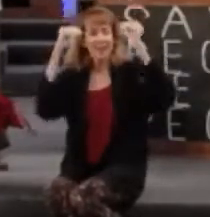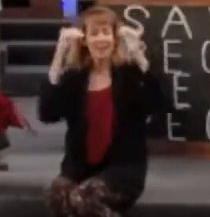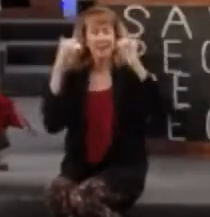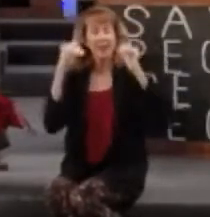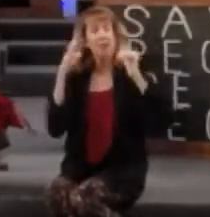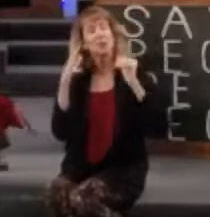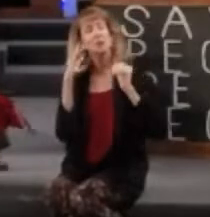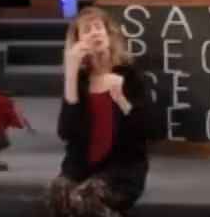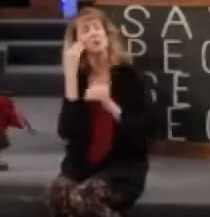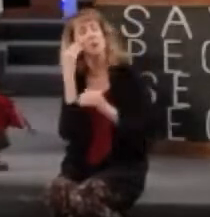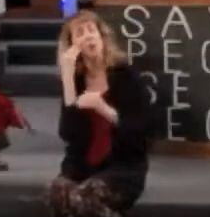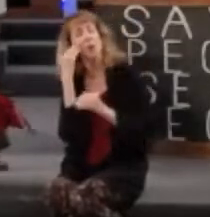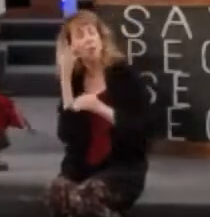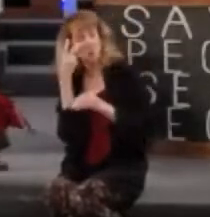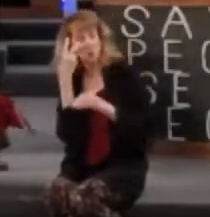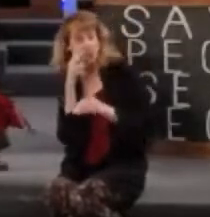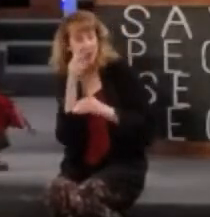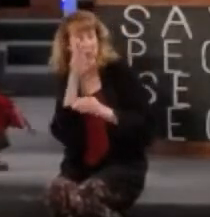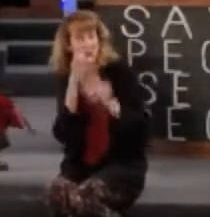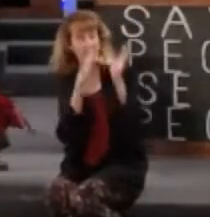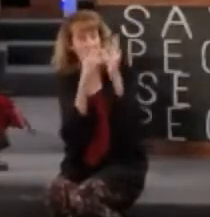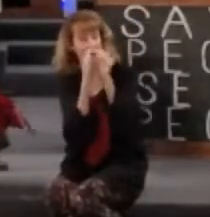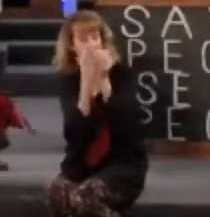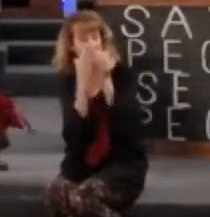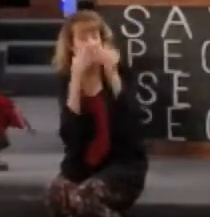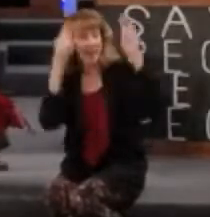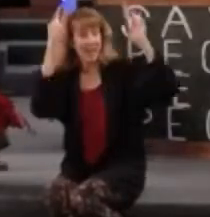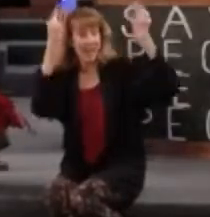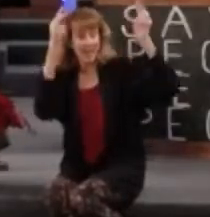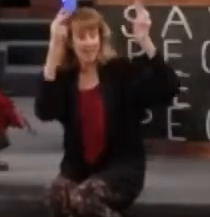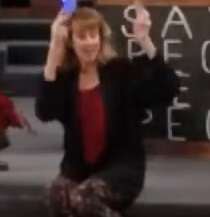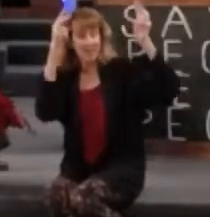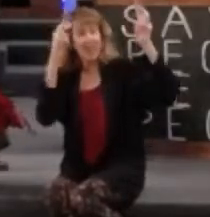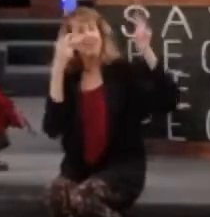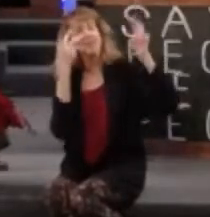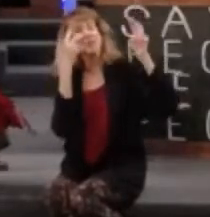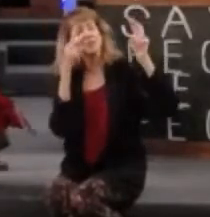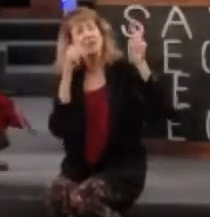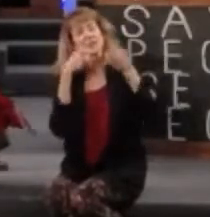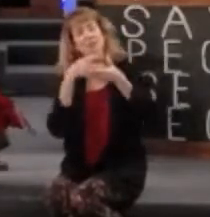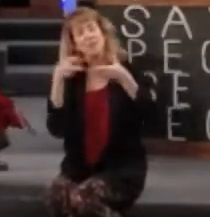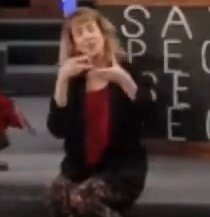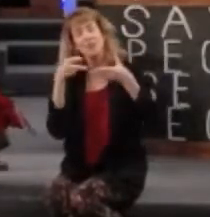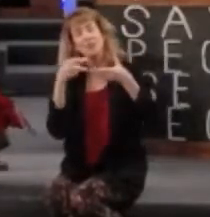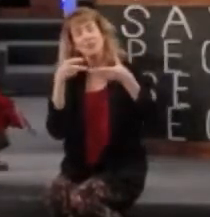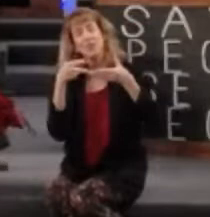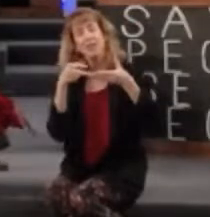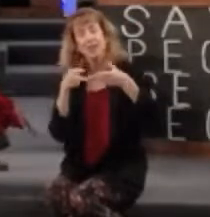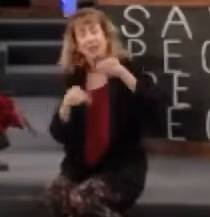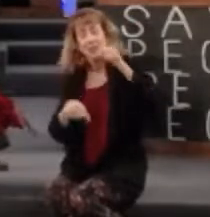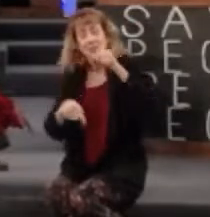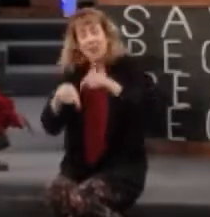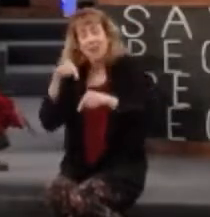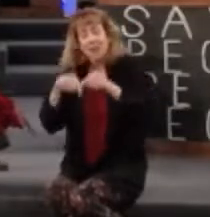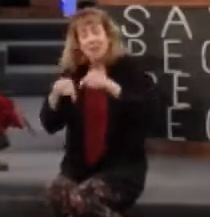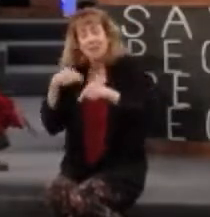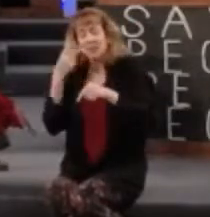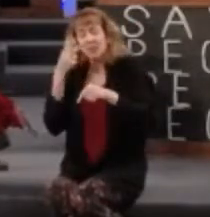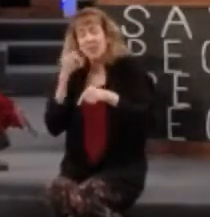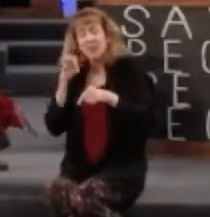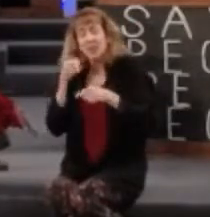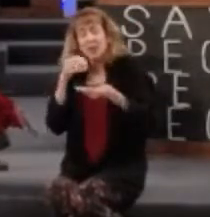And I want you to look again at this passage, but I want you to back up to the